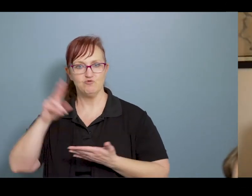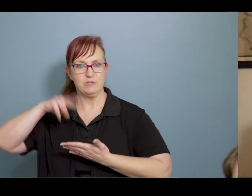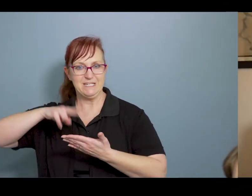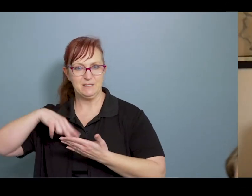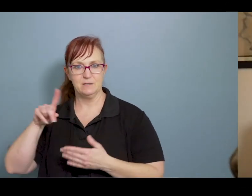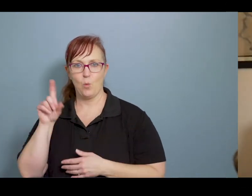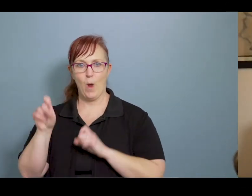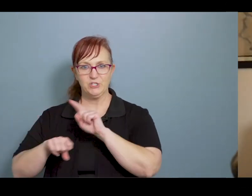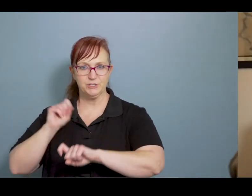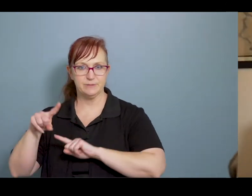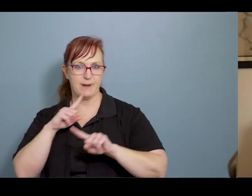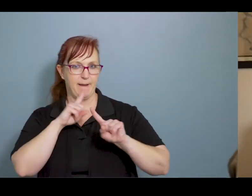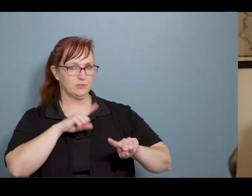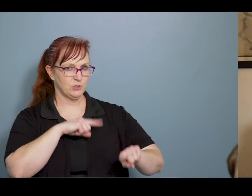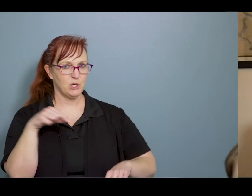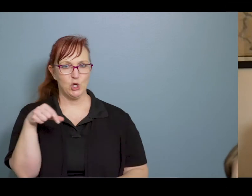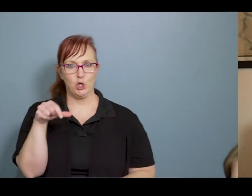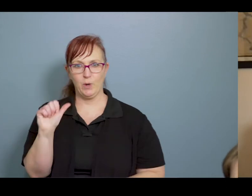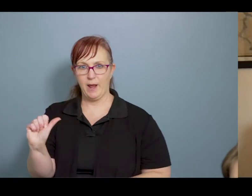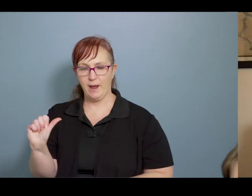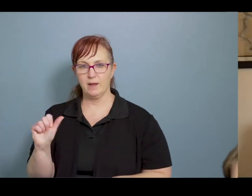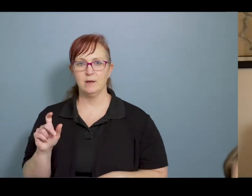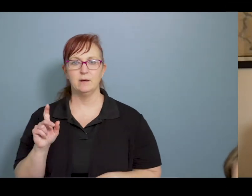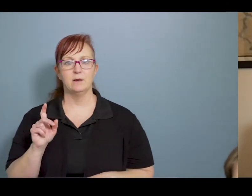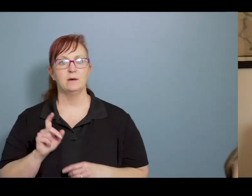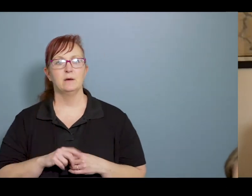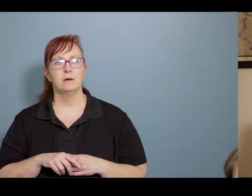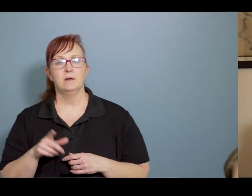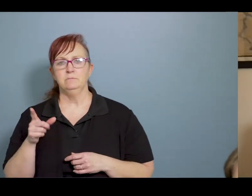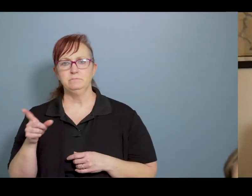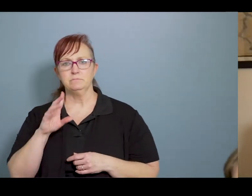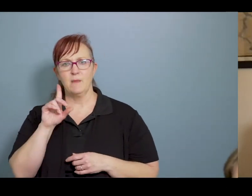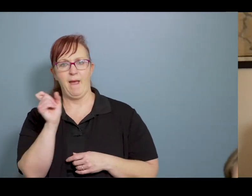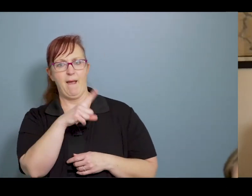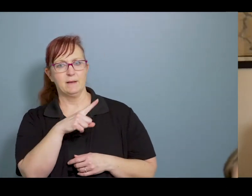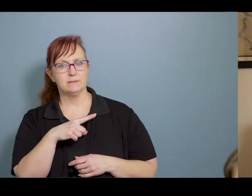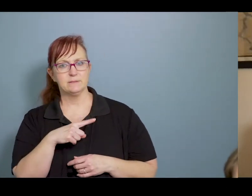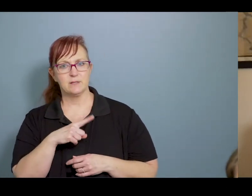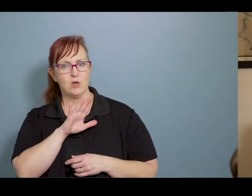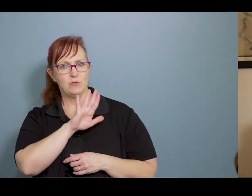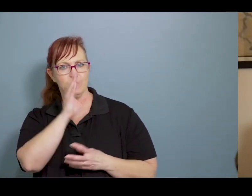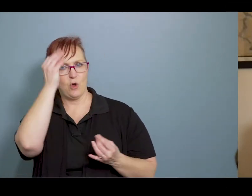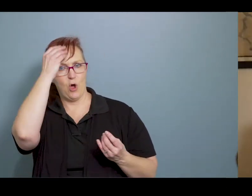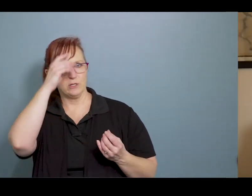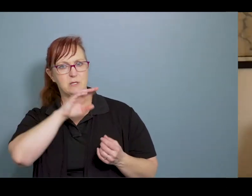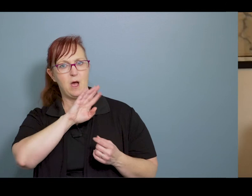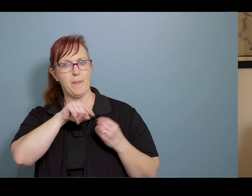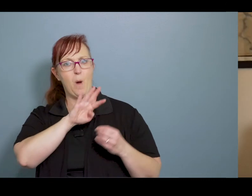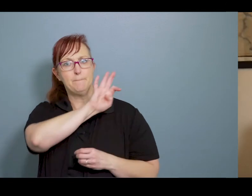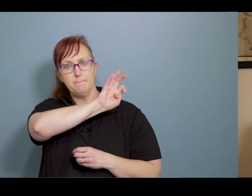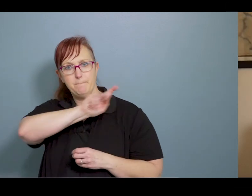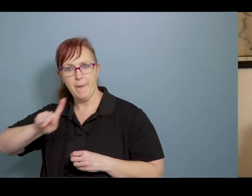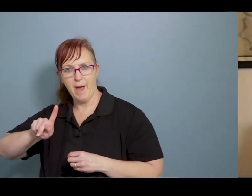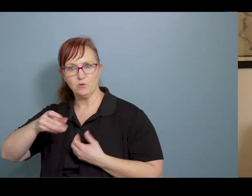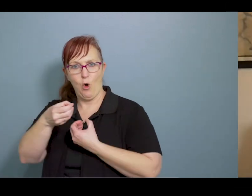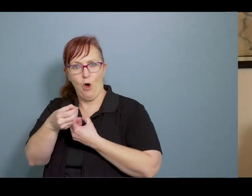these. Christy Gilchrist has a question about what are the cabinet's thoughts about returning to work. I think